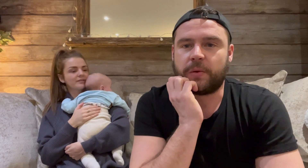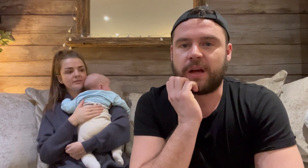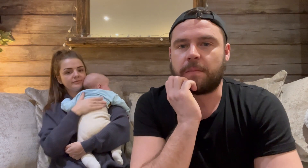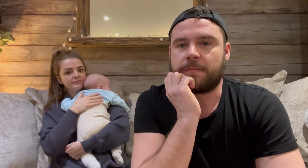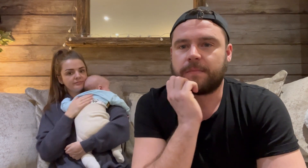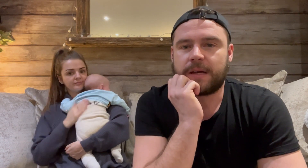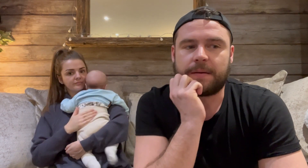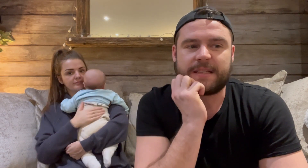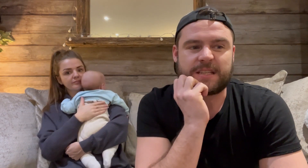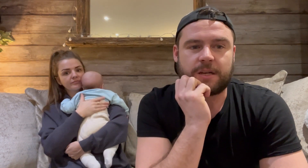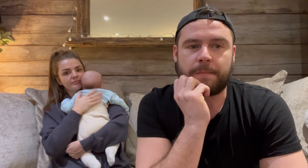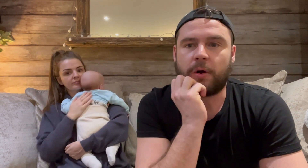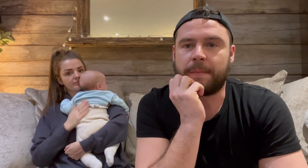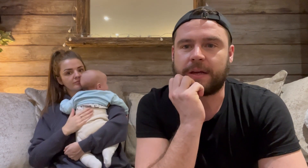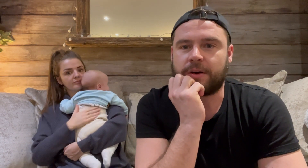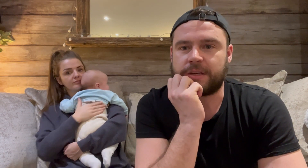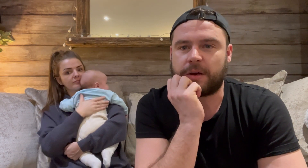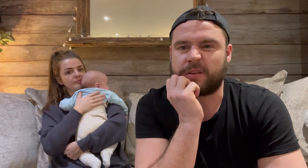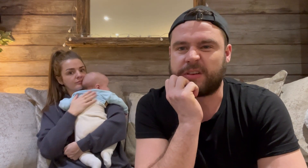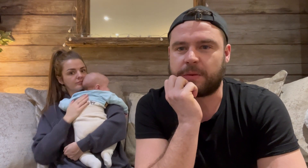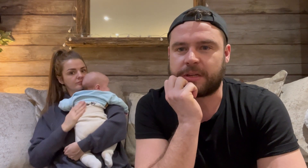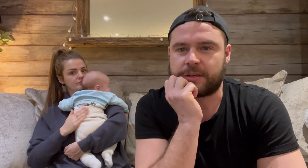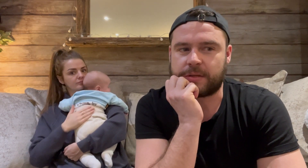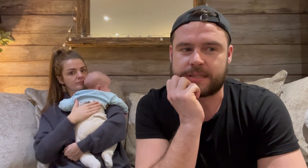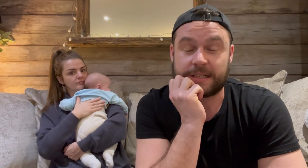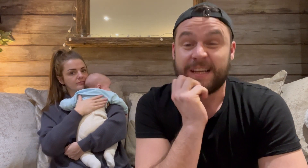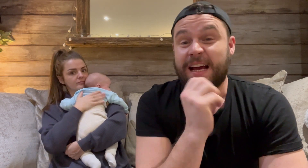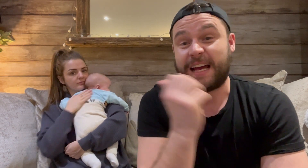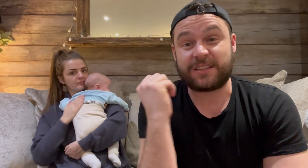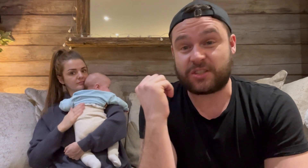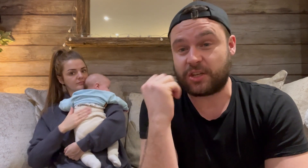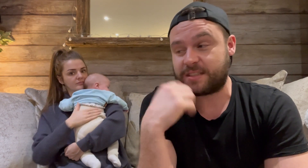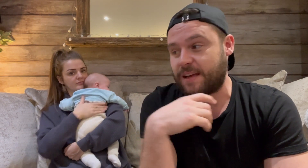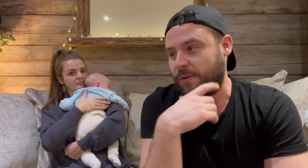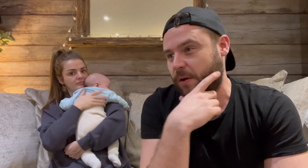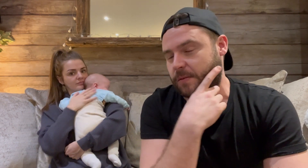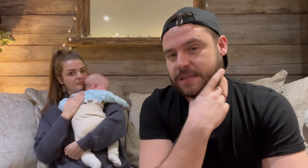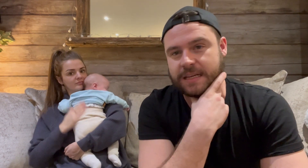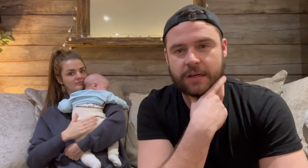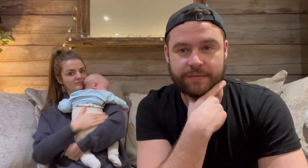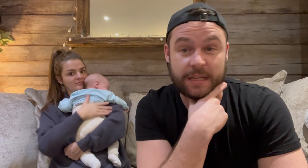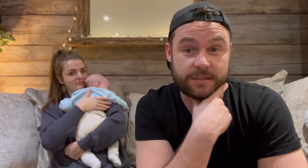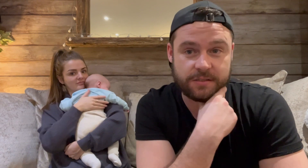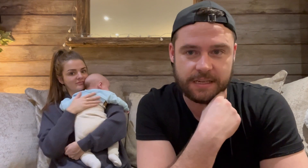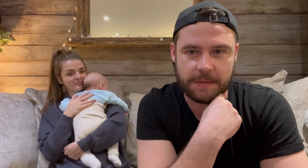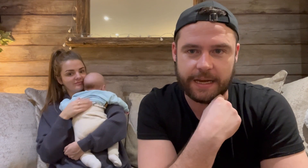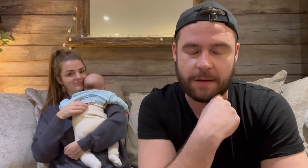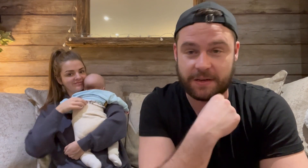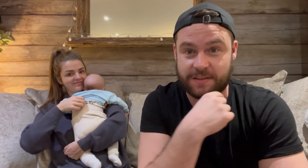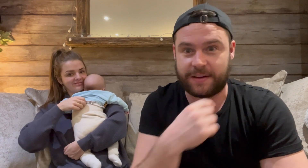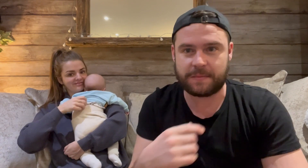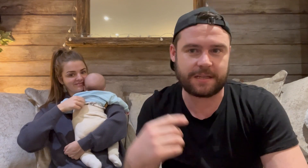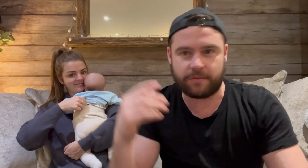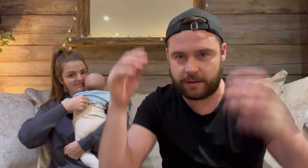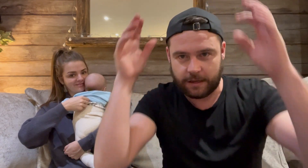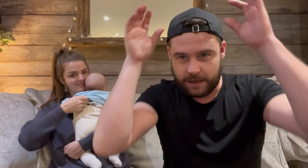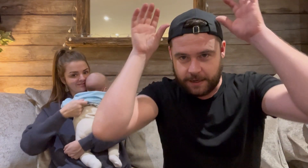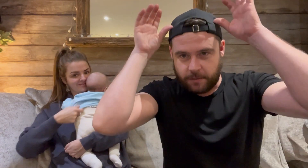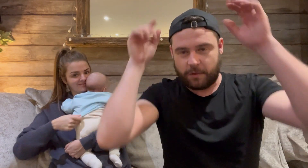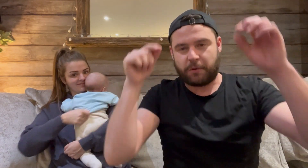to... is this going to bore me, or, you know, I don't really want to do this. And I actually turned to Steph at one of them and said, God, if the lads could see me now, because I found myself with, we'll put the